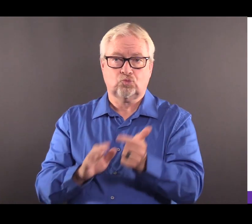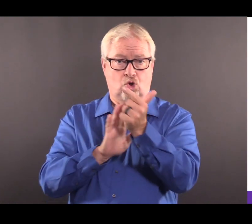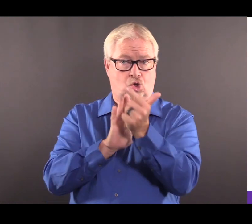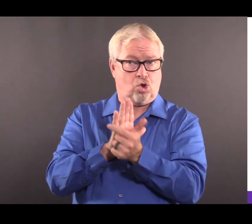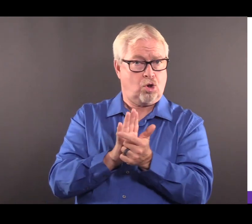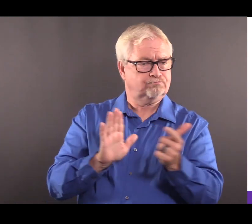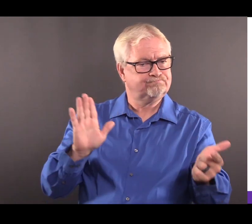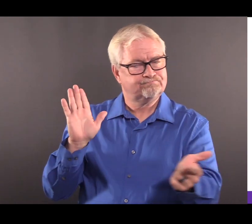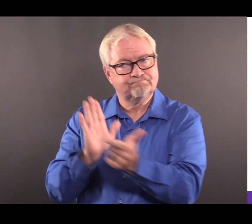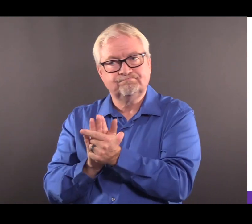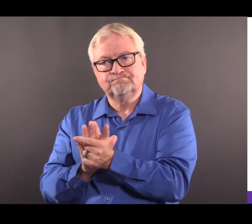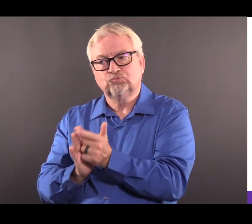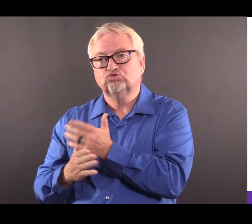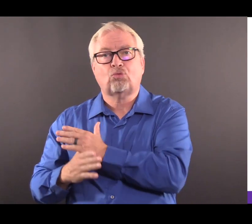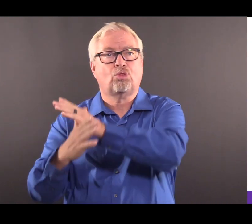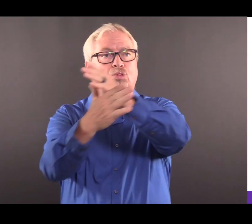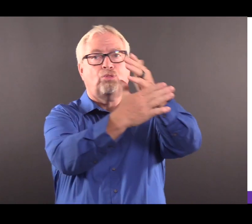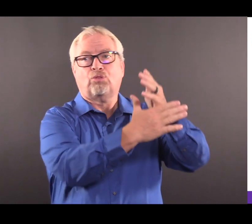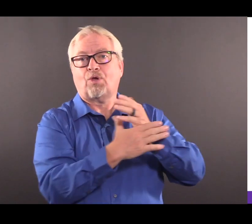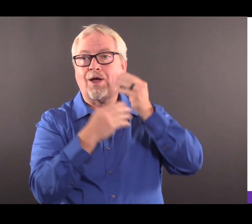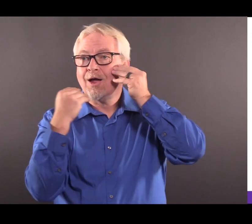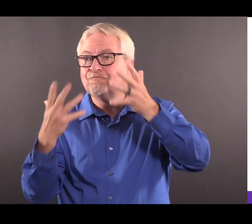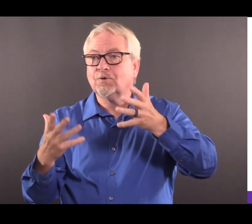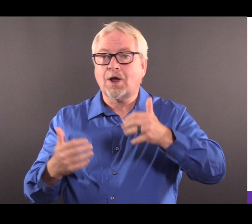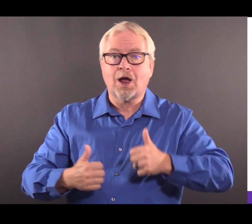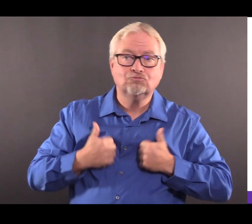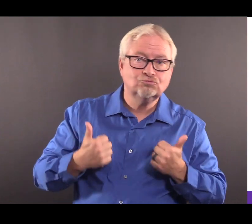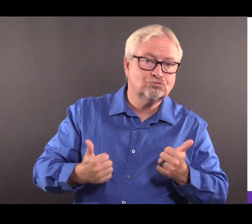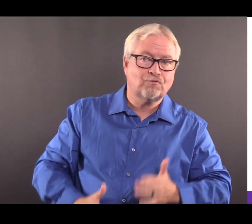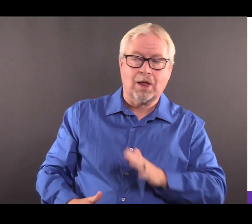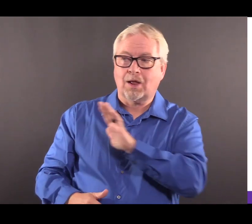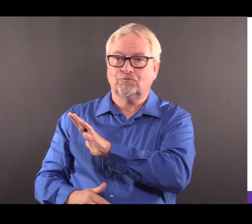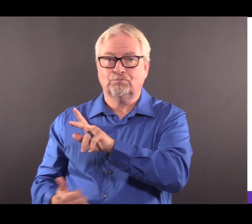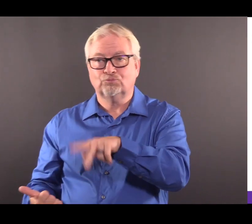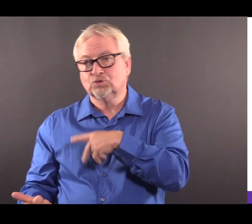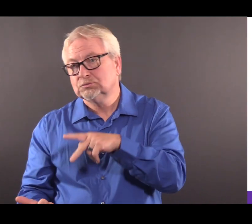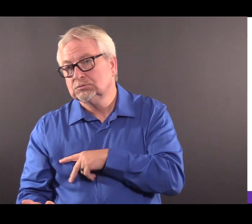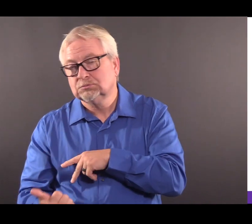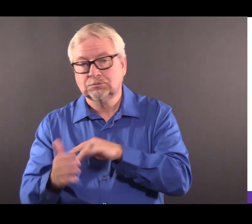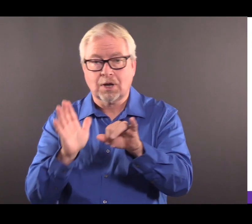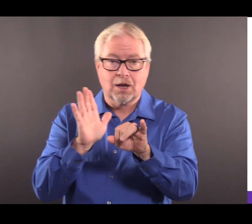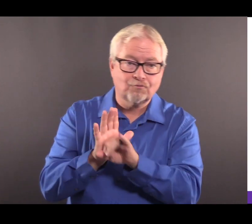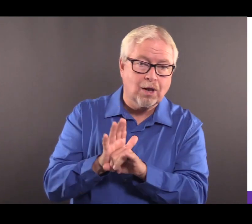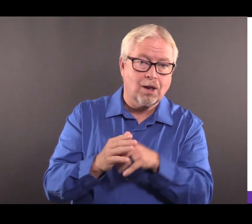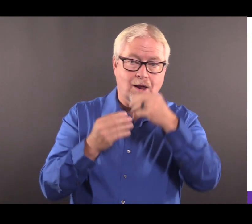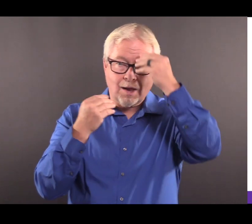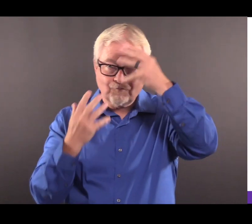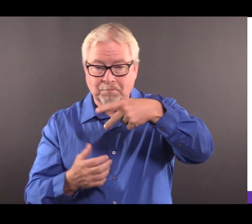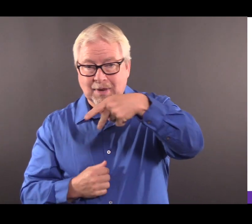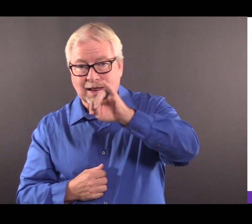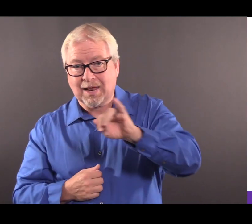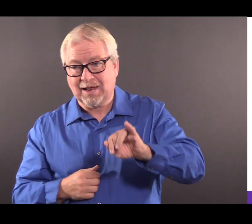laws. These laws prohibit the sharing or disclosure of a survivor's